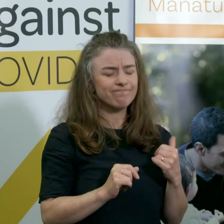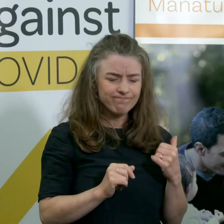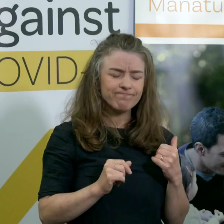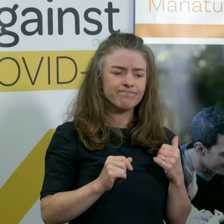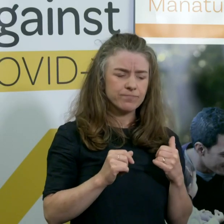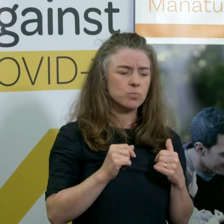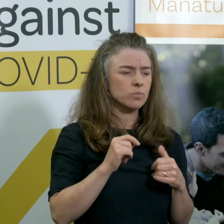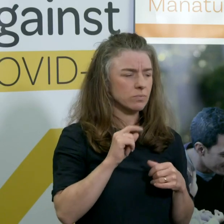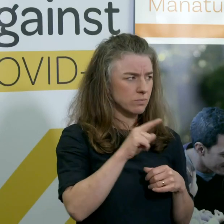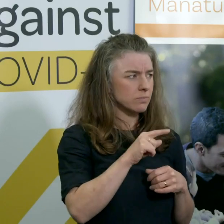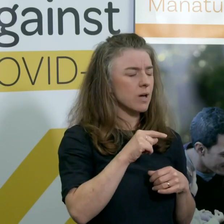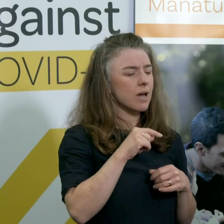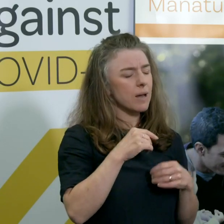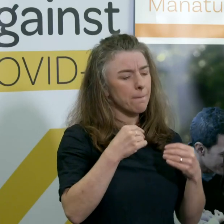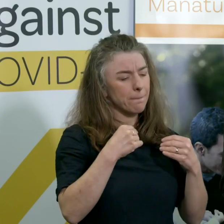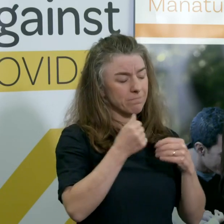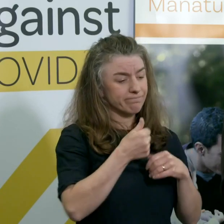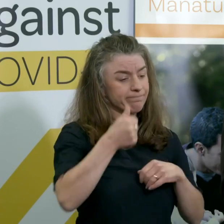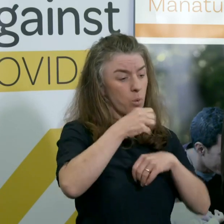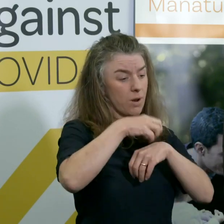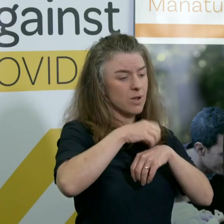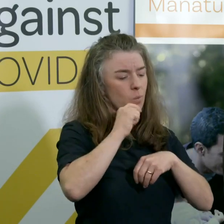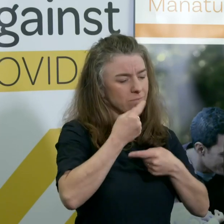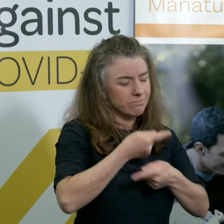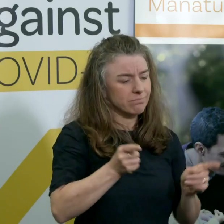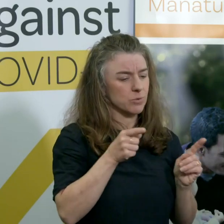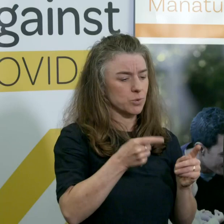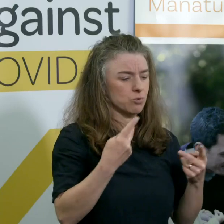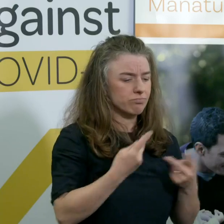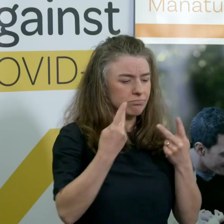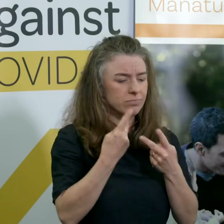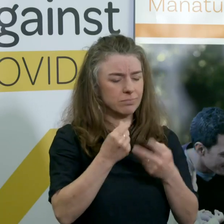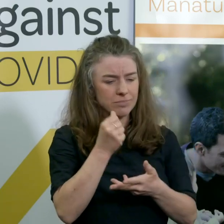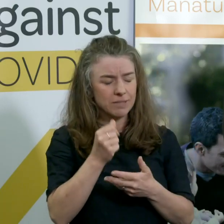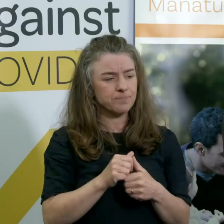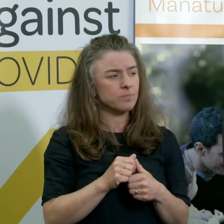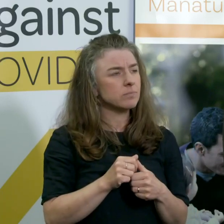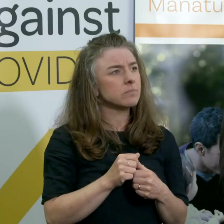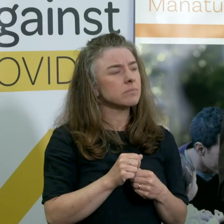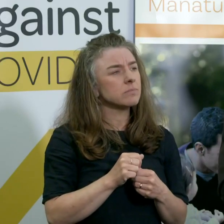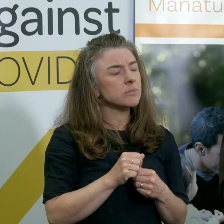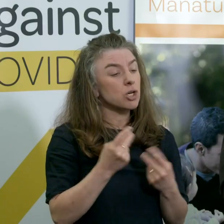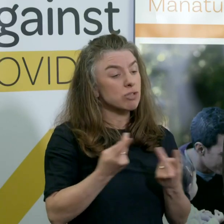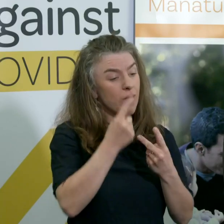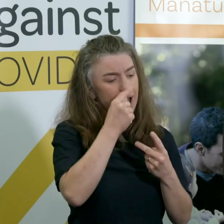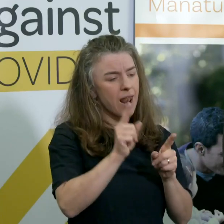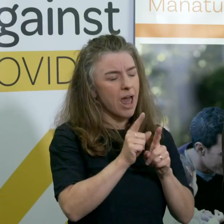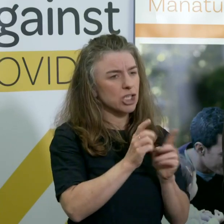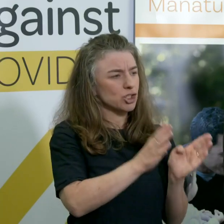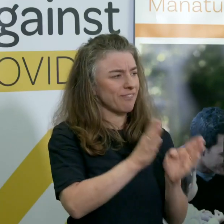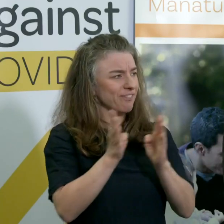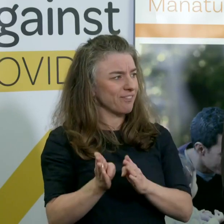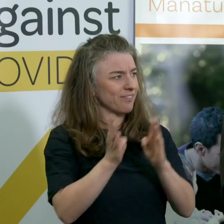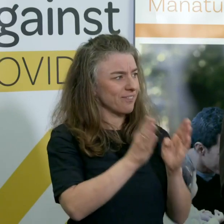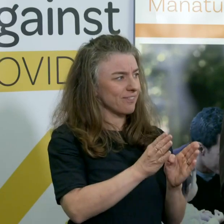giving advice out to their members. There are ways that, for example, restaurants can do this by having shifts of people coming through,